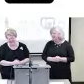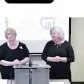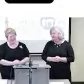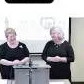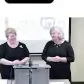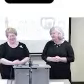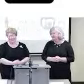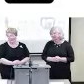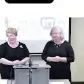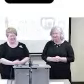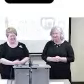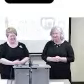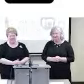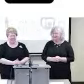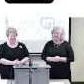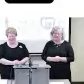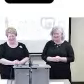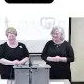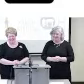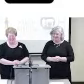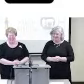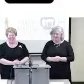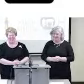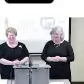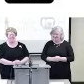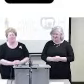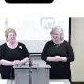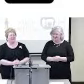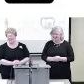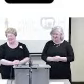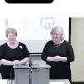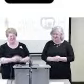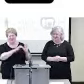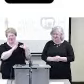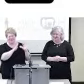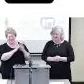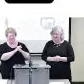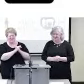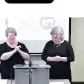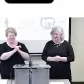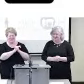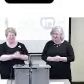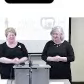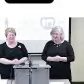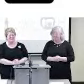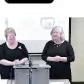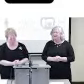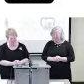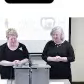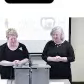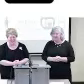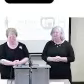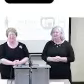naps and those don't sustain us so we really of this whole list want to encourage you to